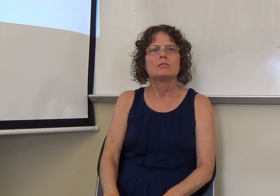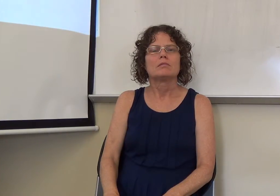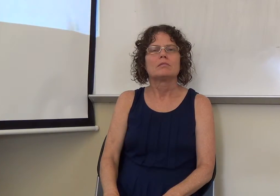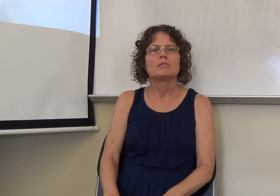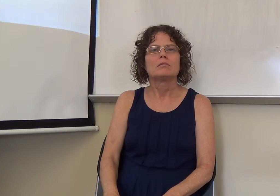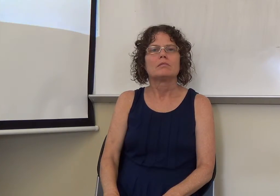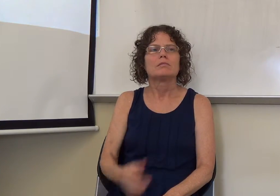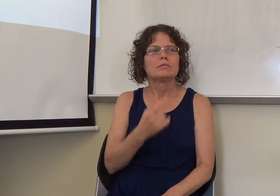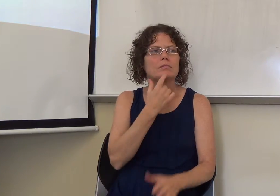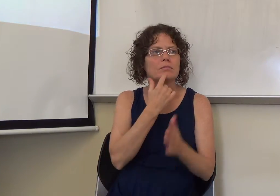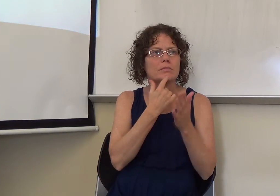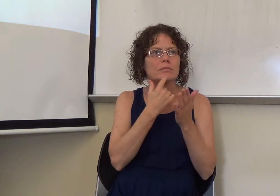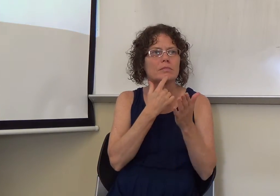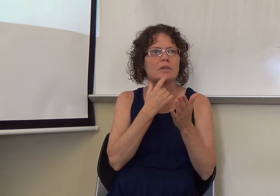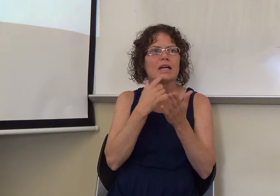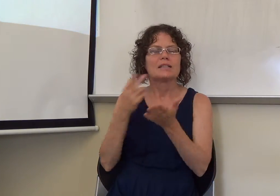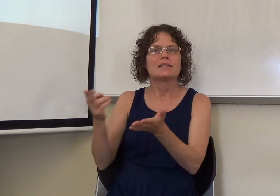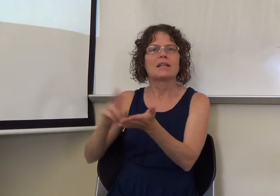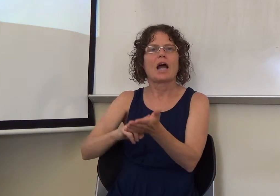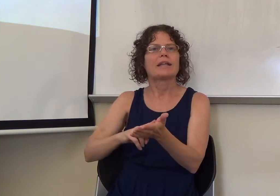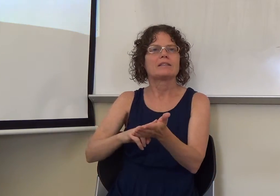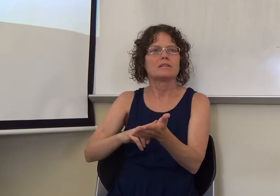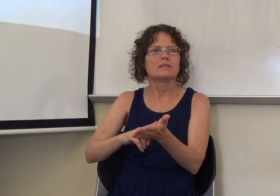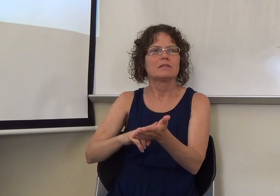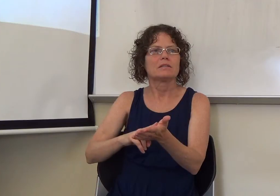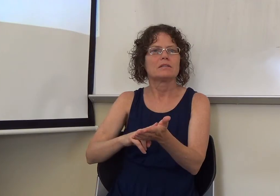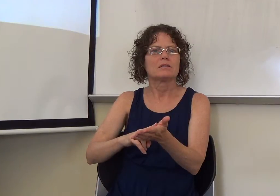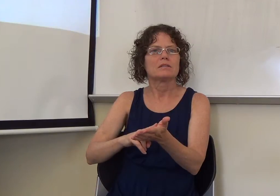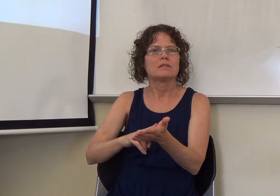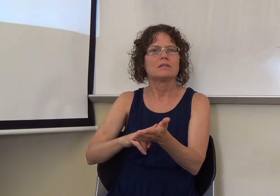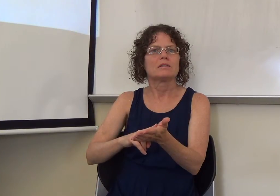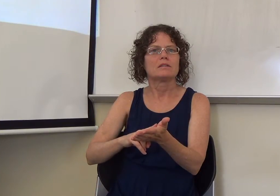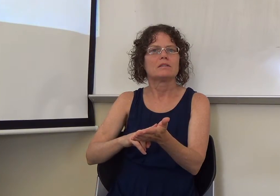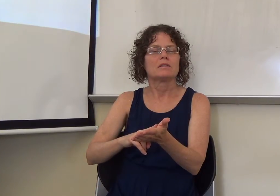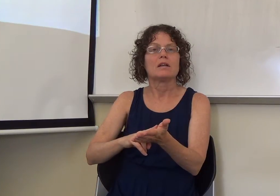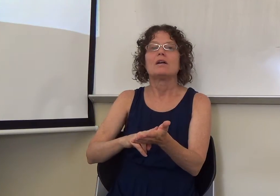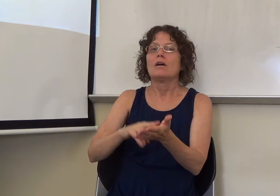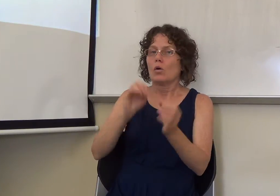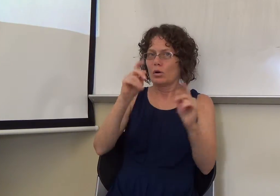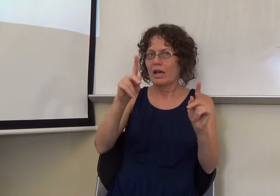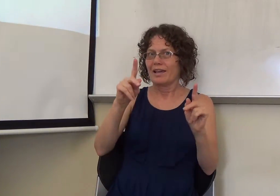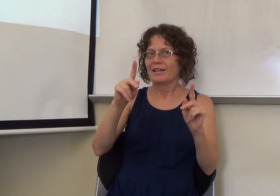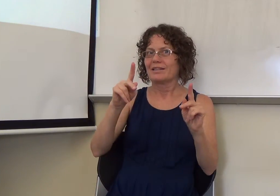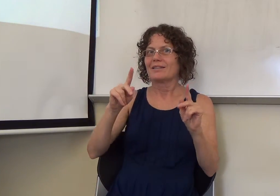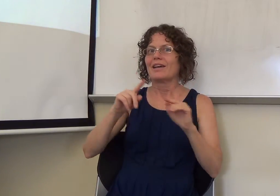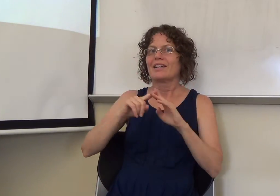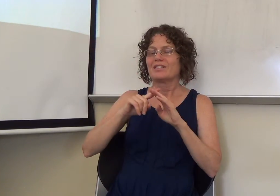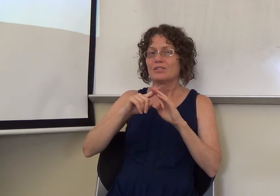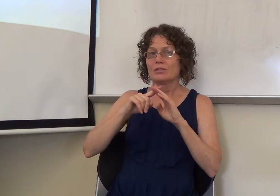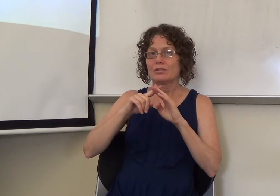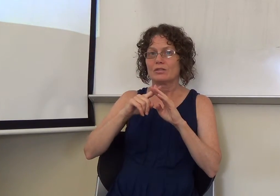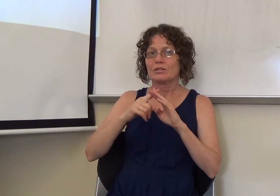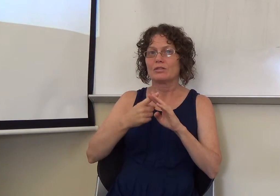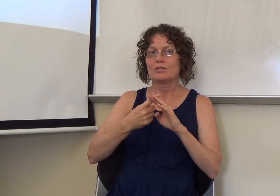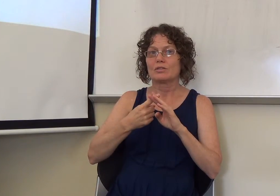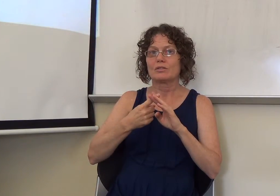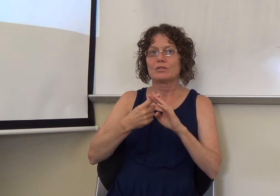Say it. Well, all right, this is where we start to get into